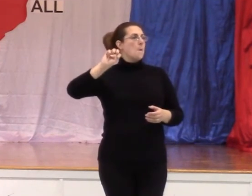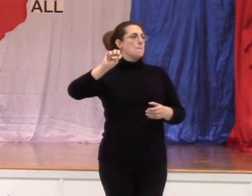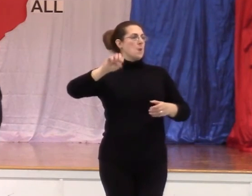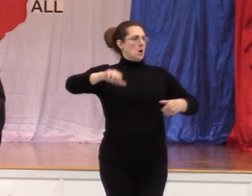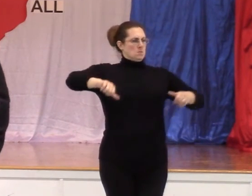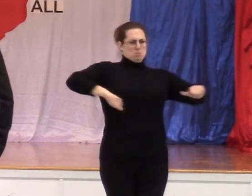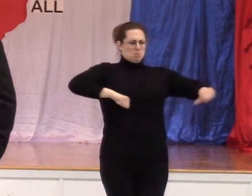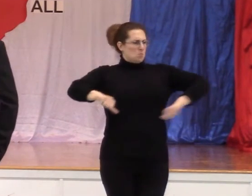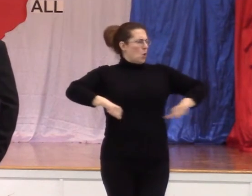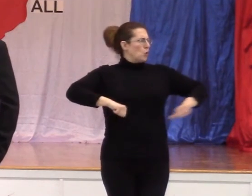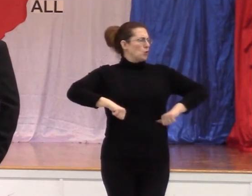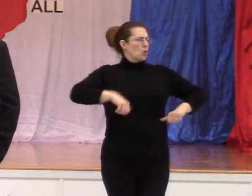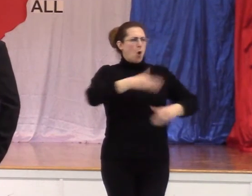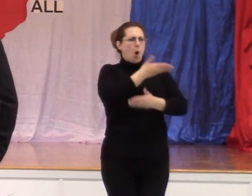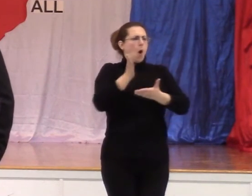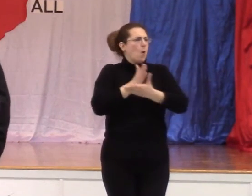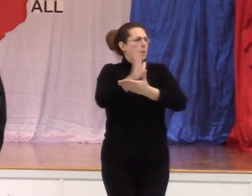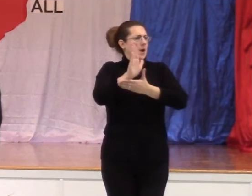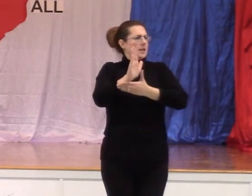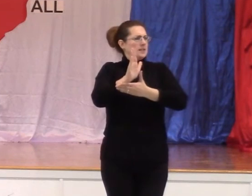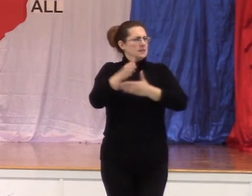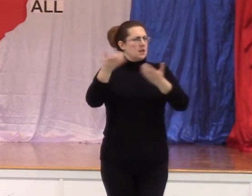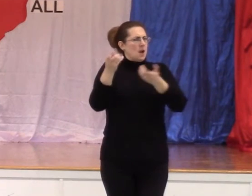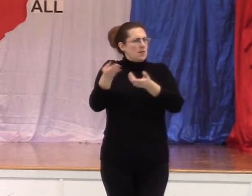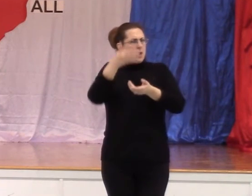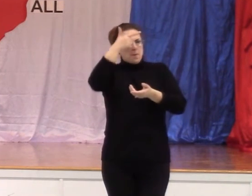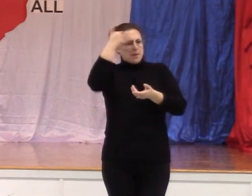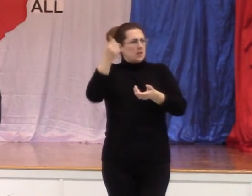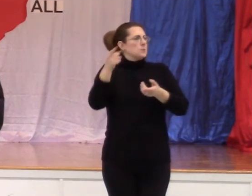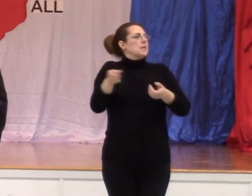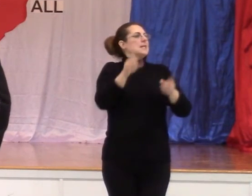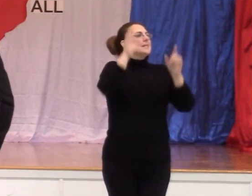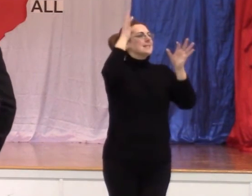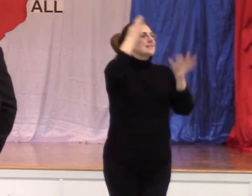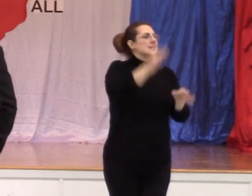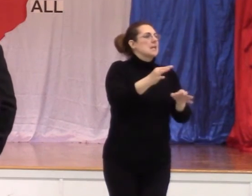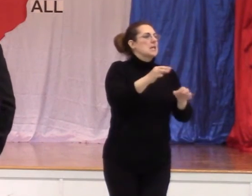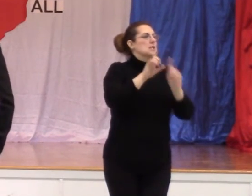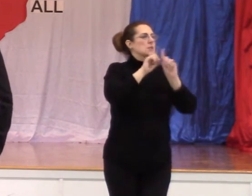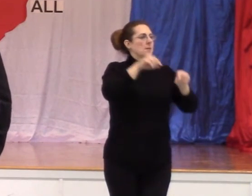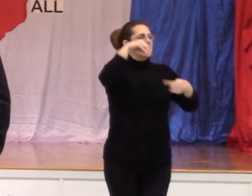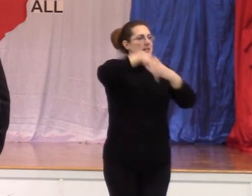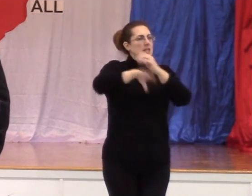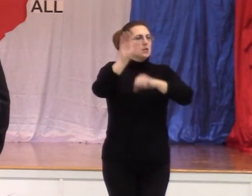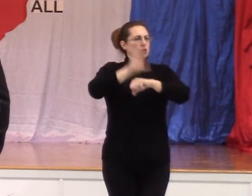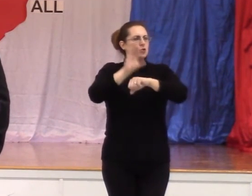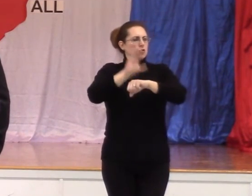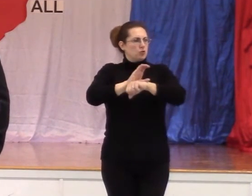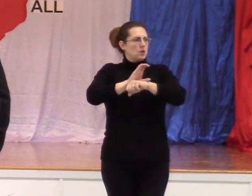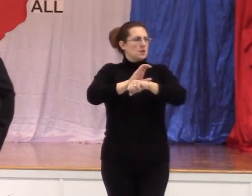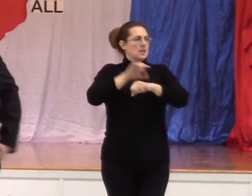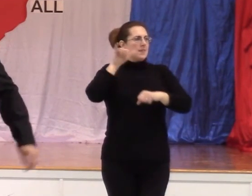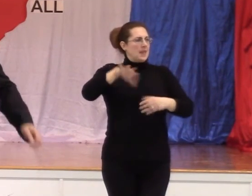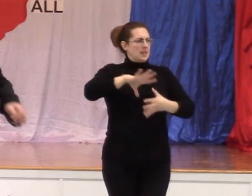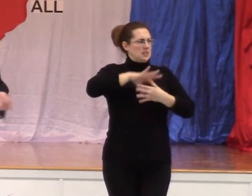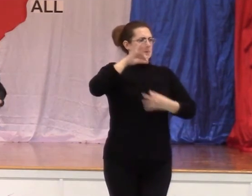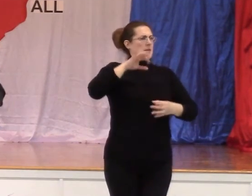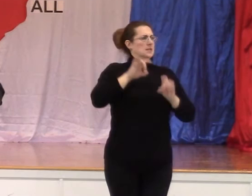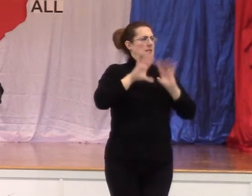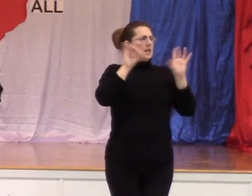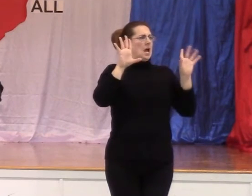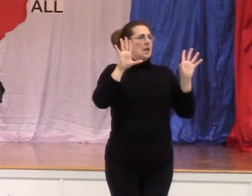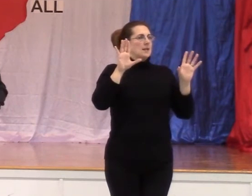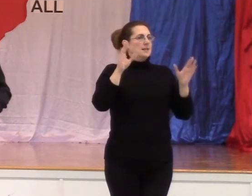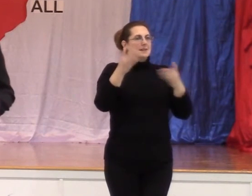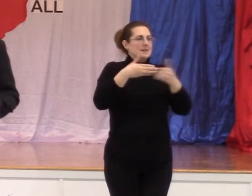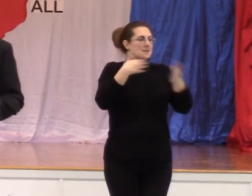in the shrine of his heart, and whatever he decides and commands within his church is spirit and right, even though it is above and contrary